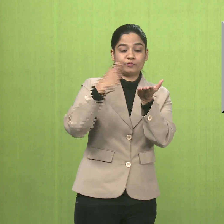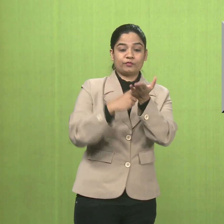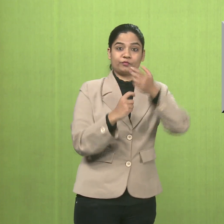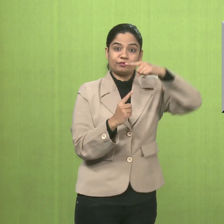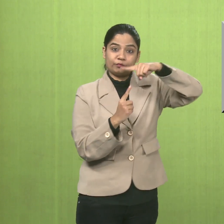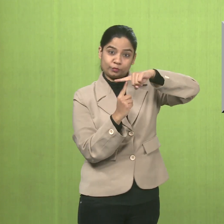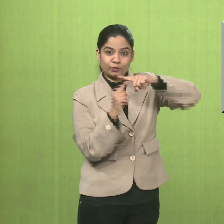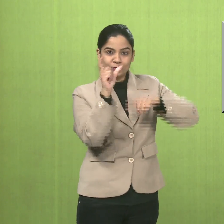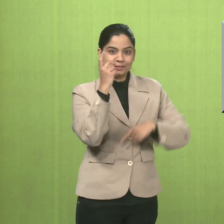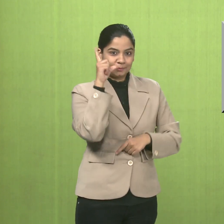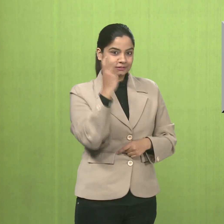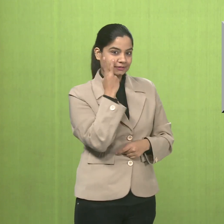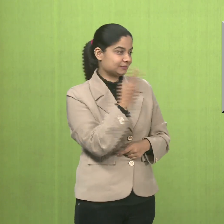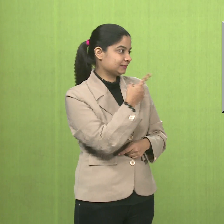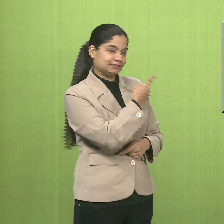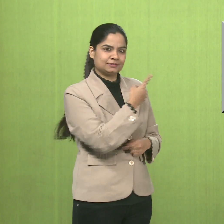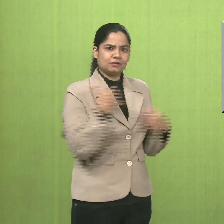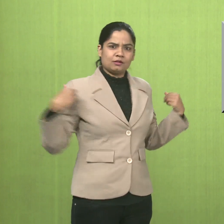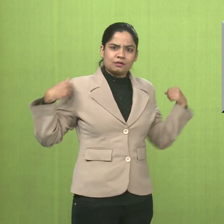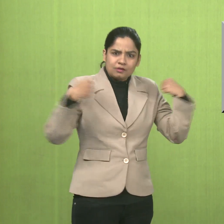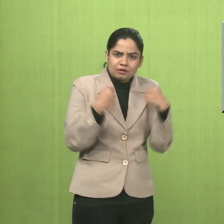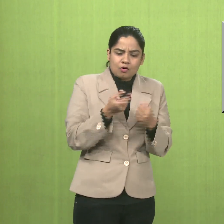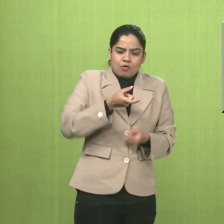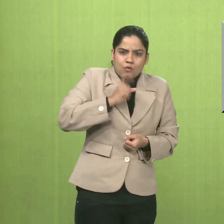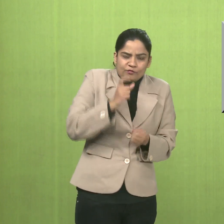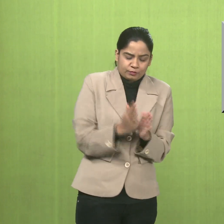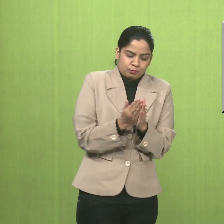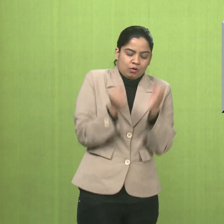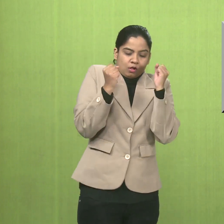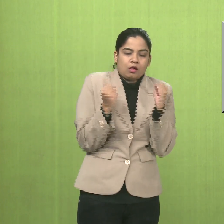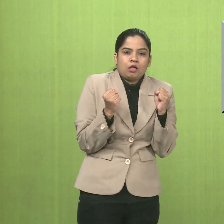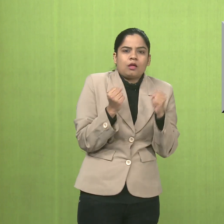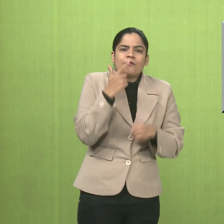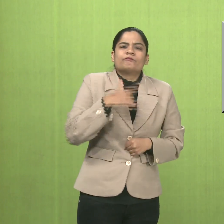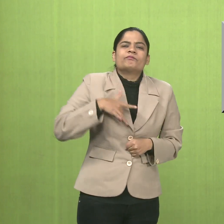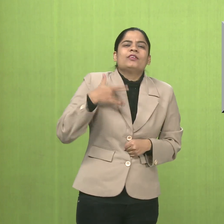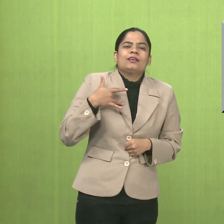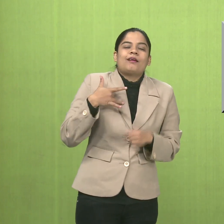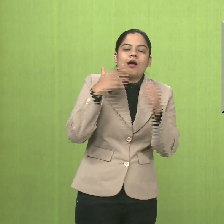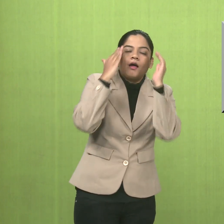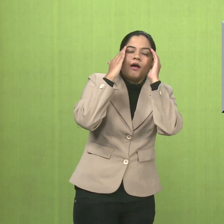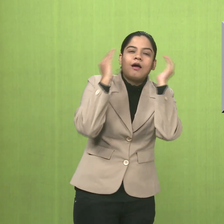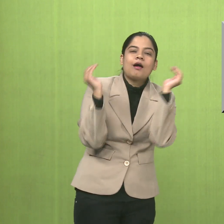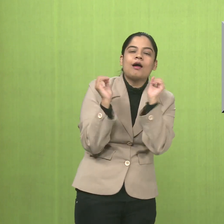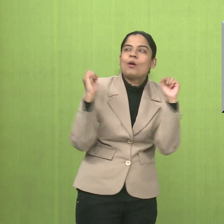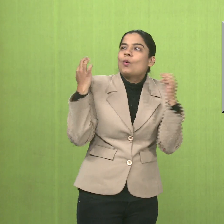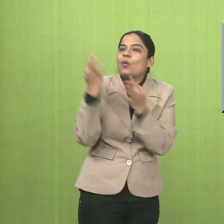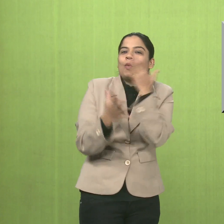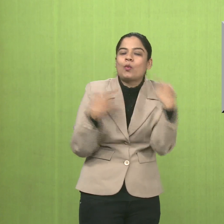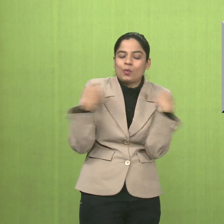Comfort, feeling a physical ease, like you can see in the picture, a person's, she's sitting with a cup of coffee and